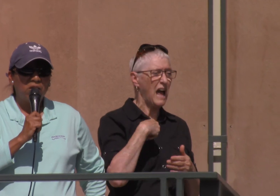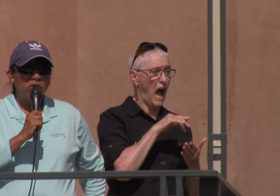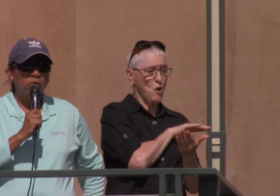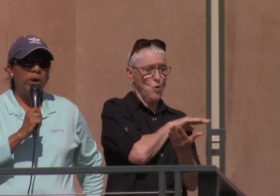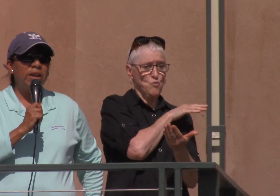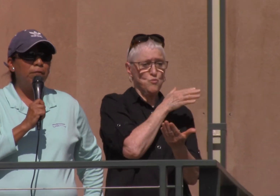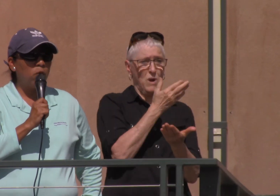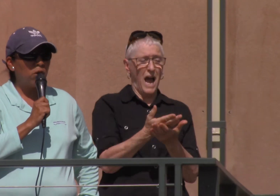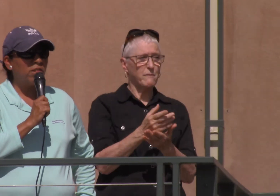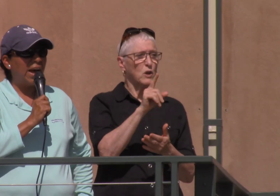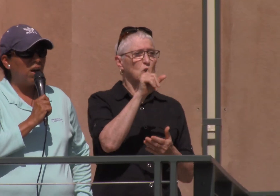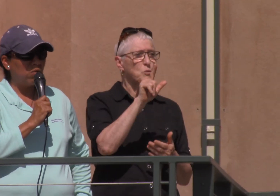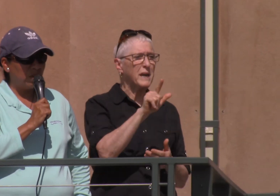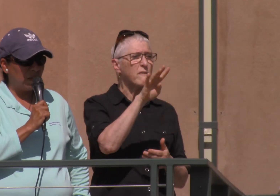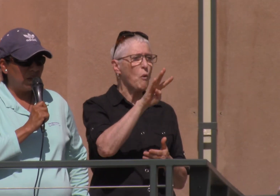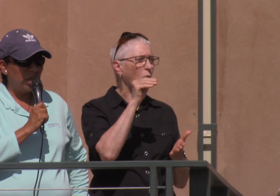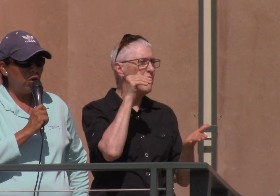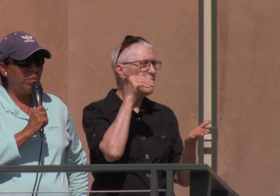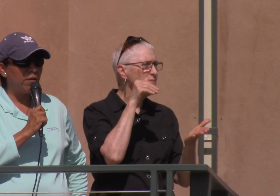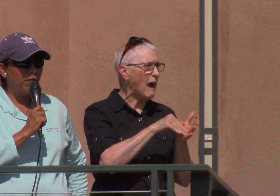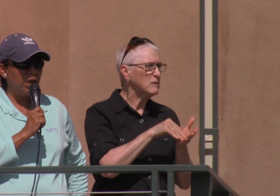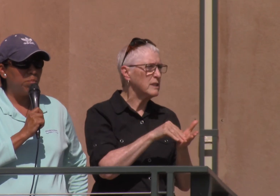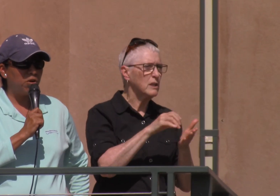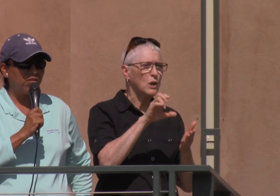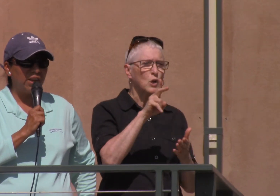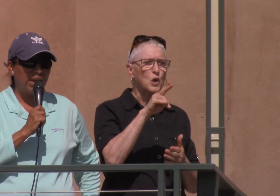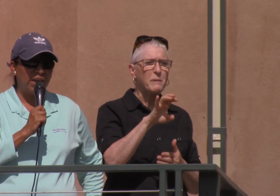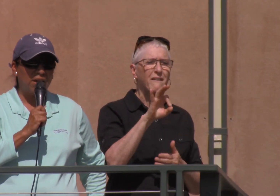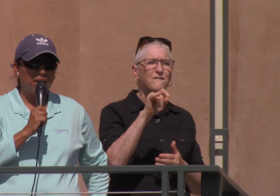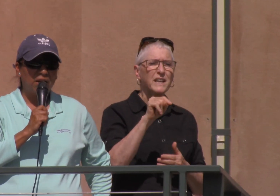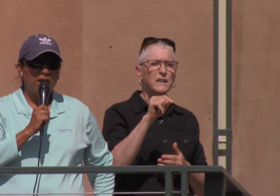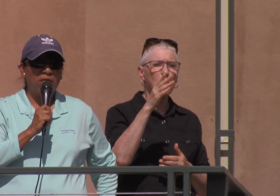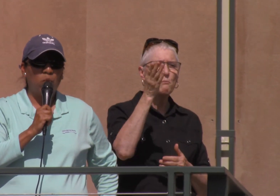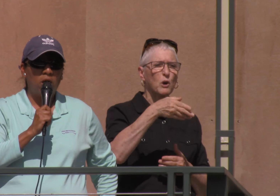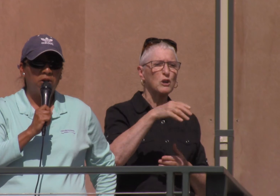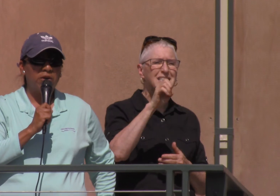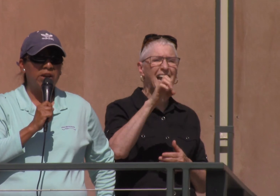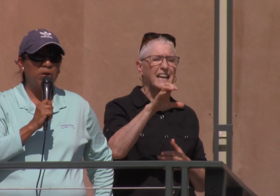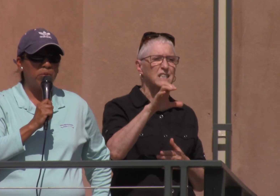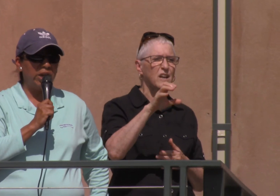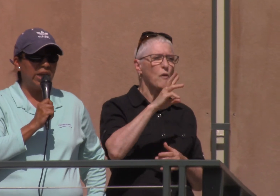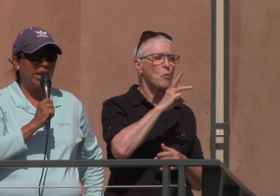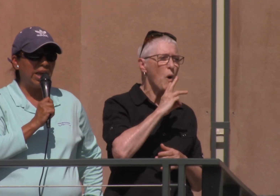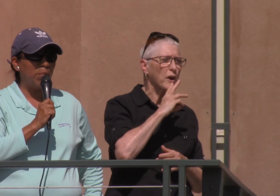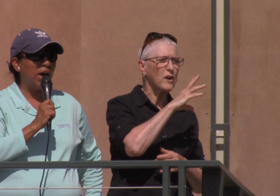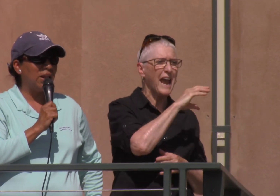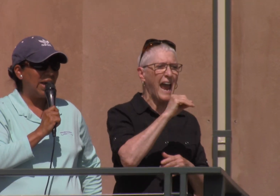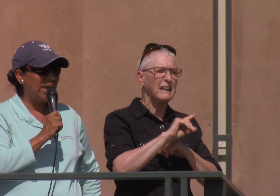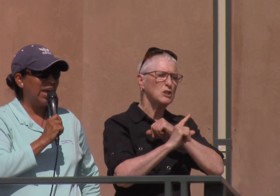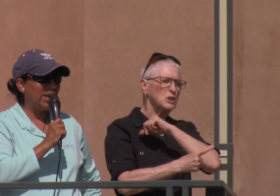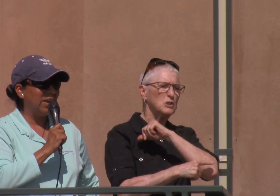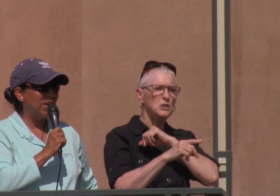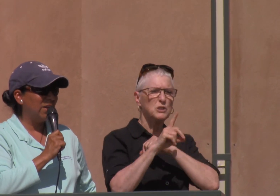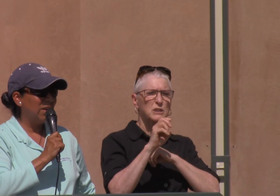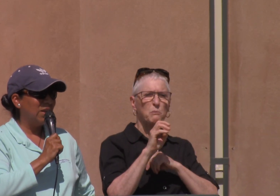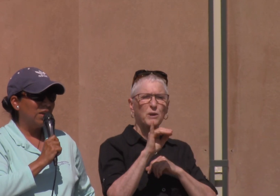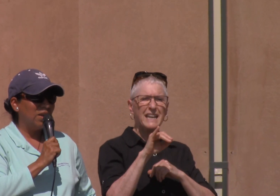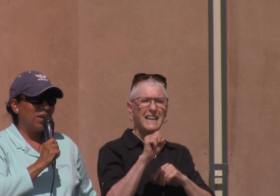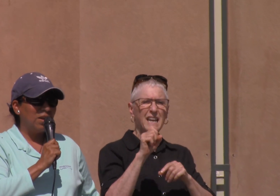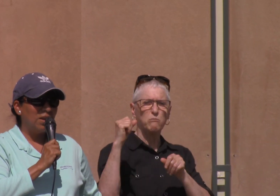there, 24,000 cubic feet per second of water and debris came out of that canyon.